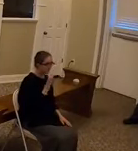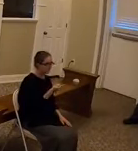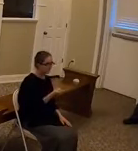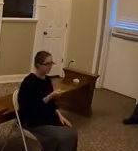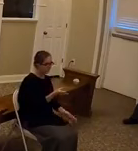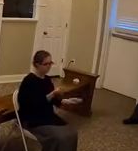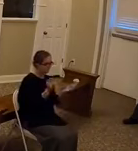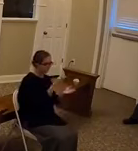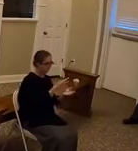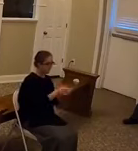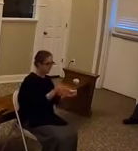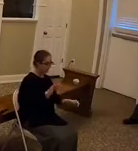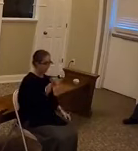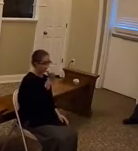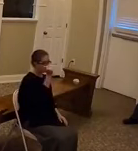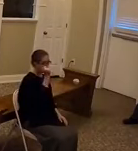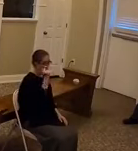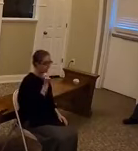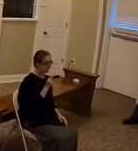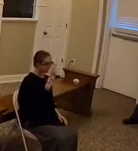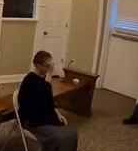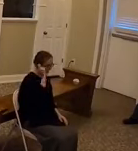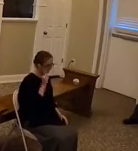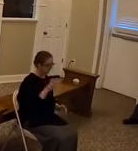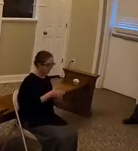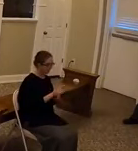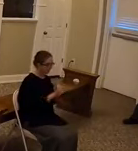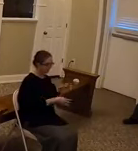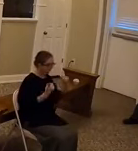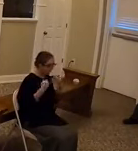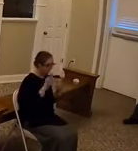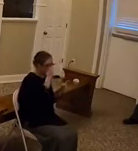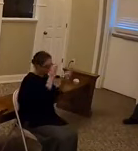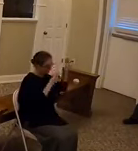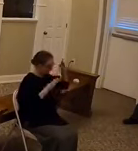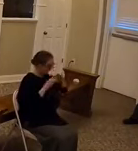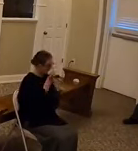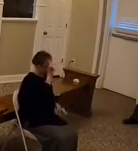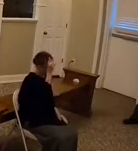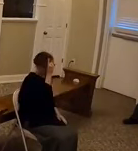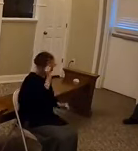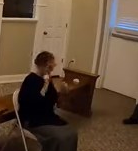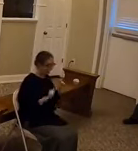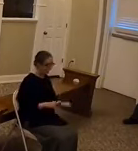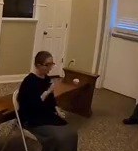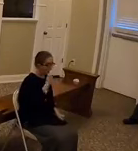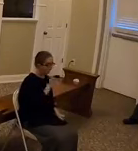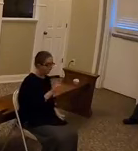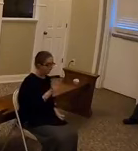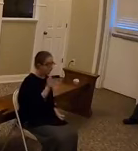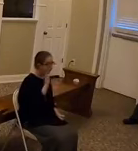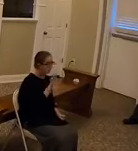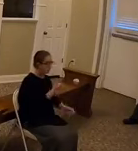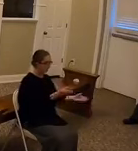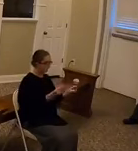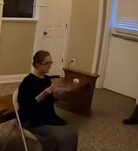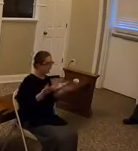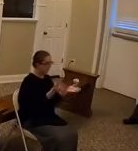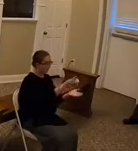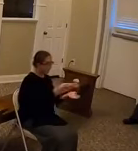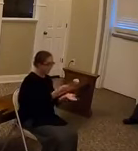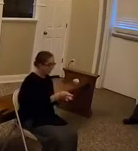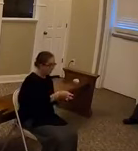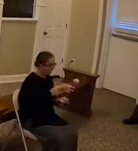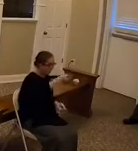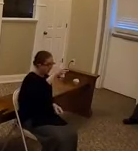to get the Holy Ghost instantaneously because some people just have trouble understanding it. But can I tell you, you will receive the gift of the